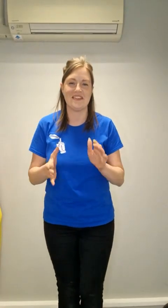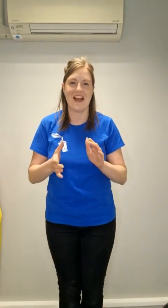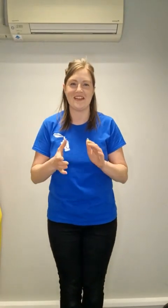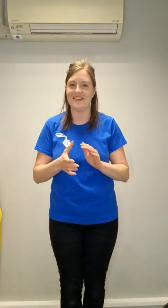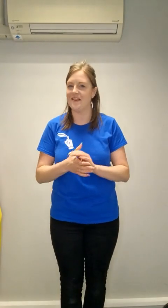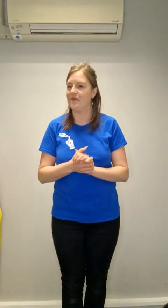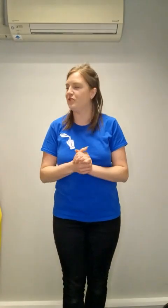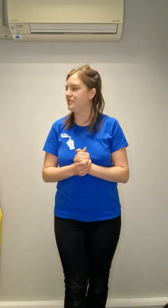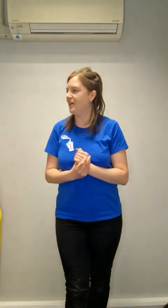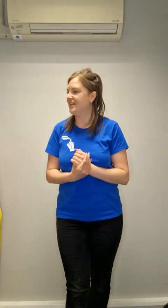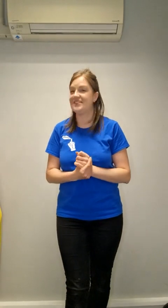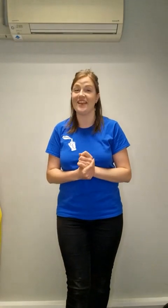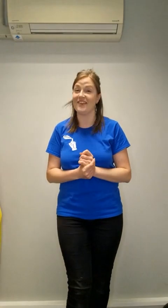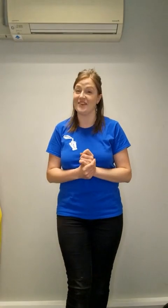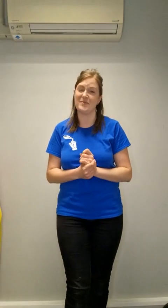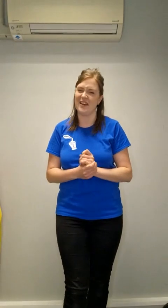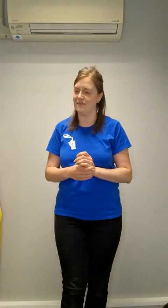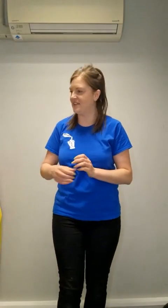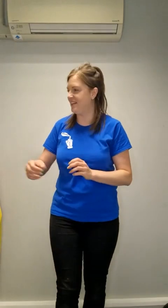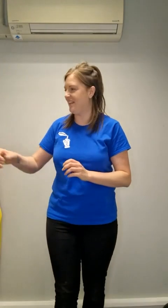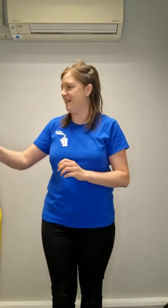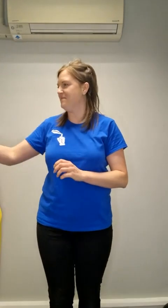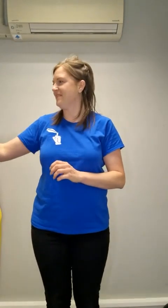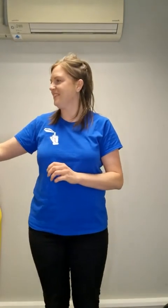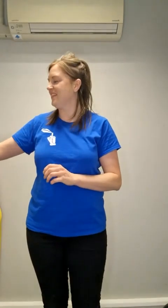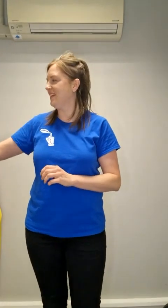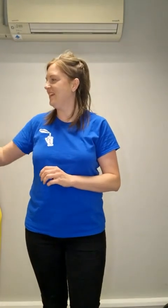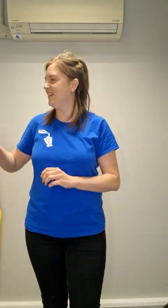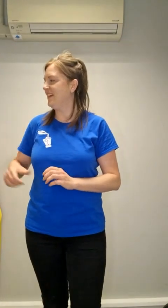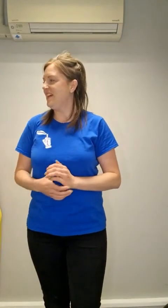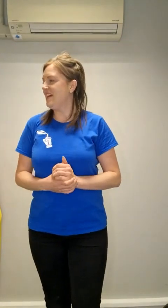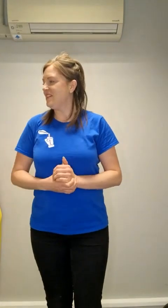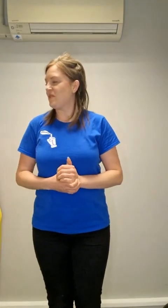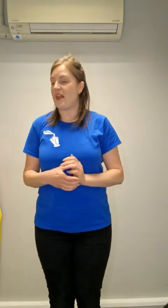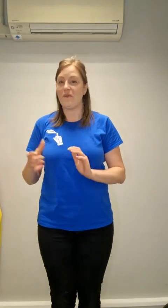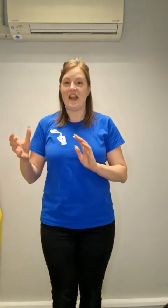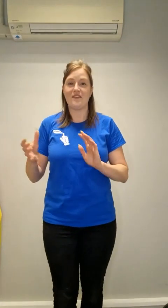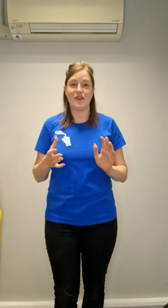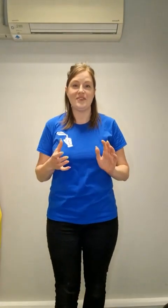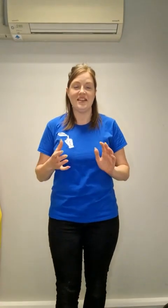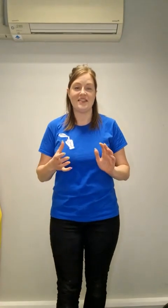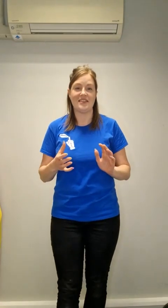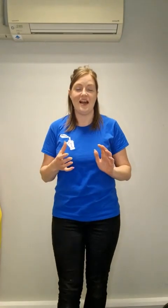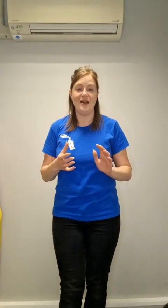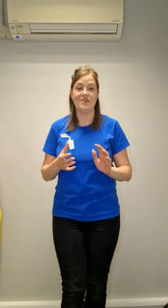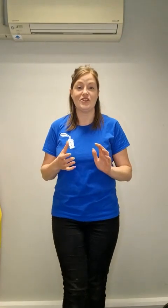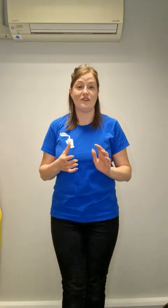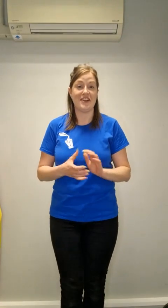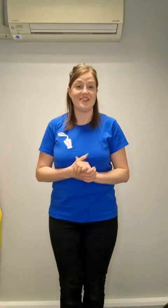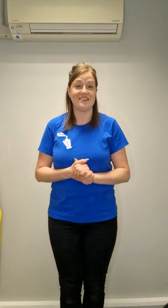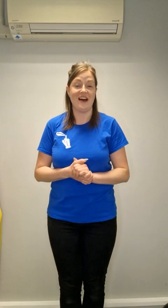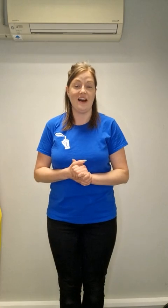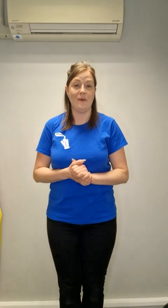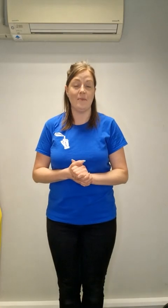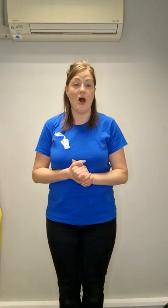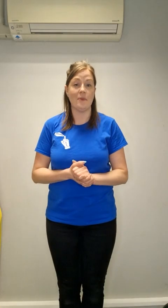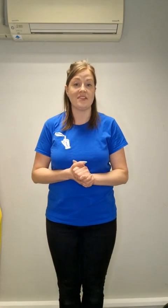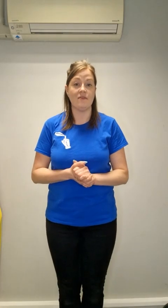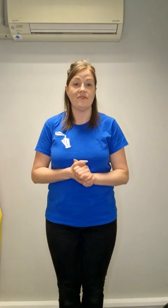tag us in them of you signing together because we'd love to see that. So now we have those 6 directions that our palms can face